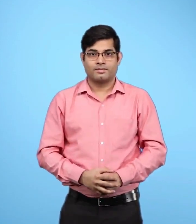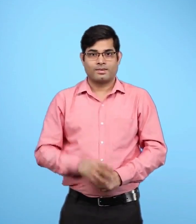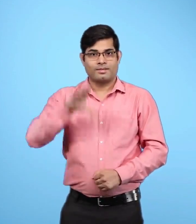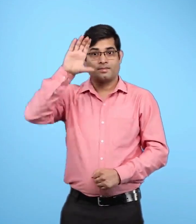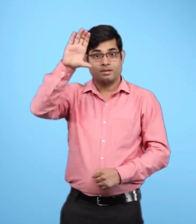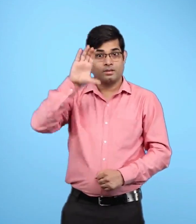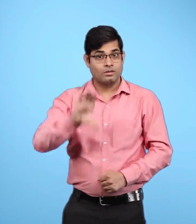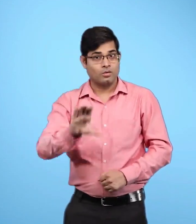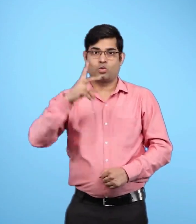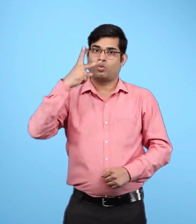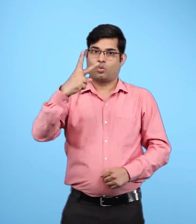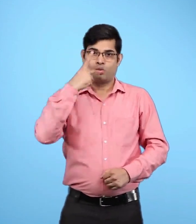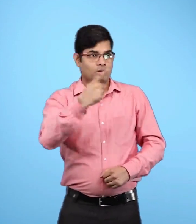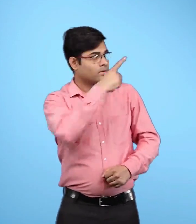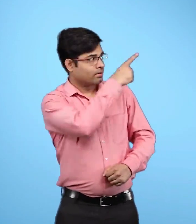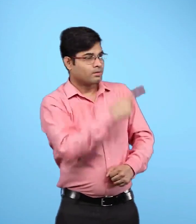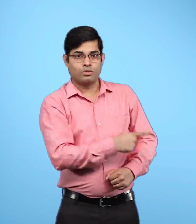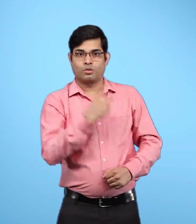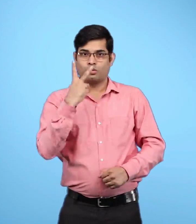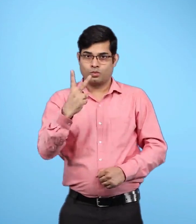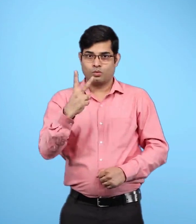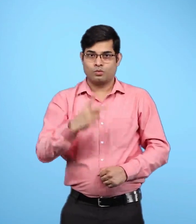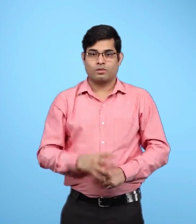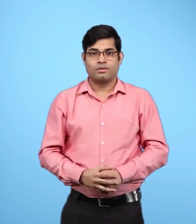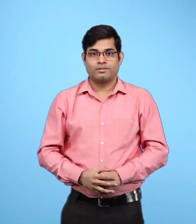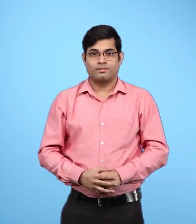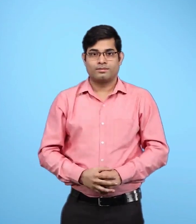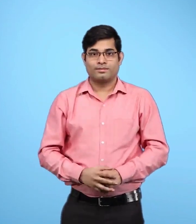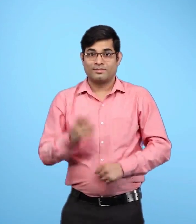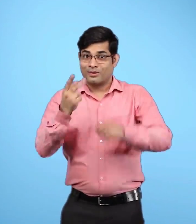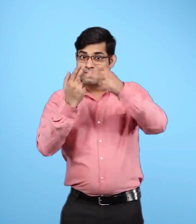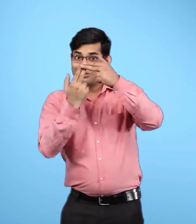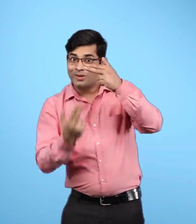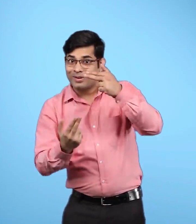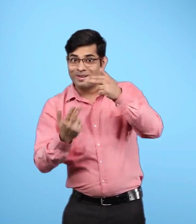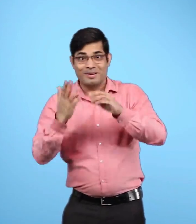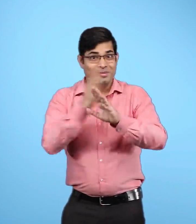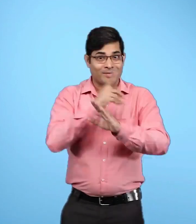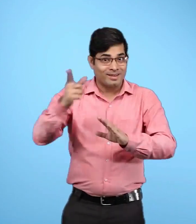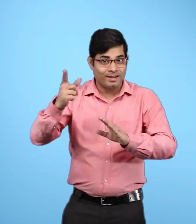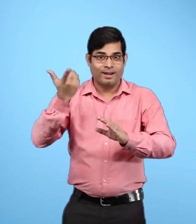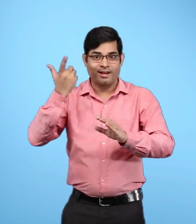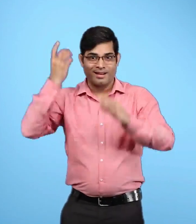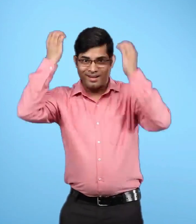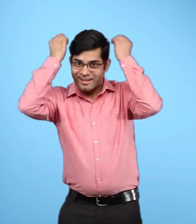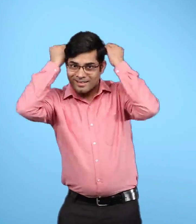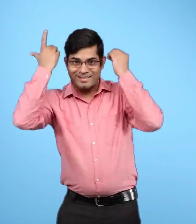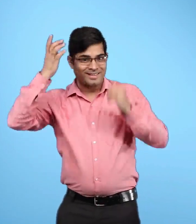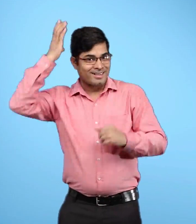This page is divided into 2 parts. The story of Ponytails continues in